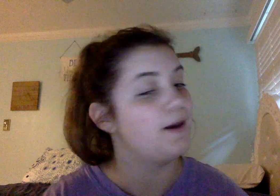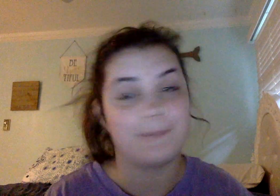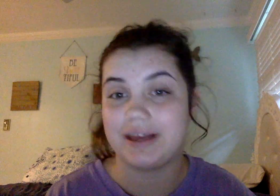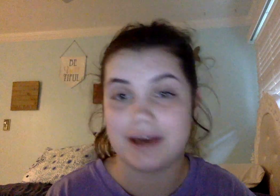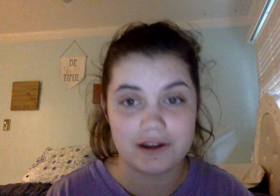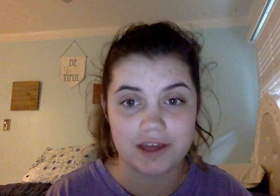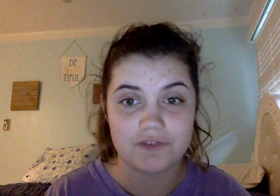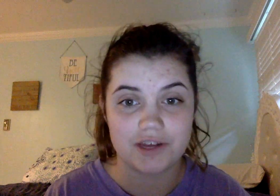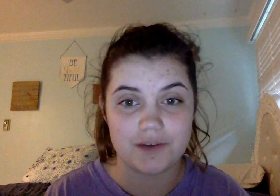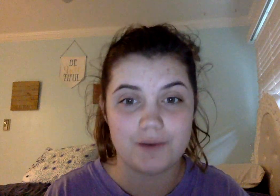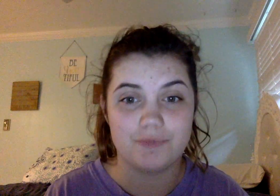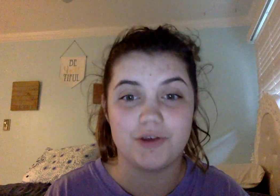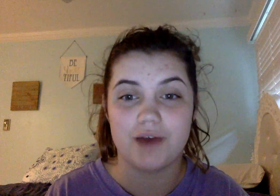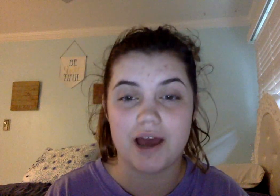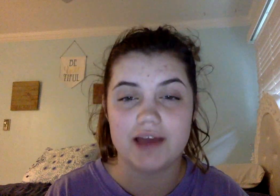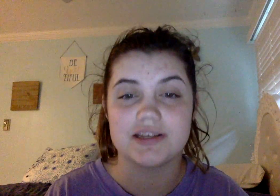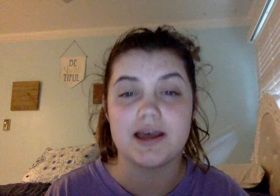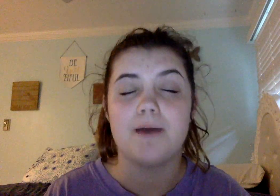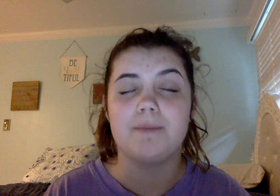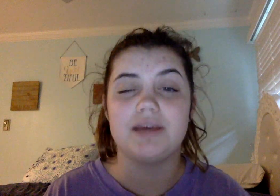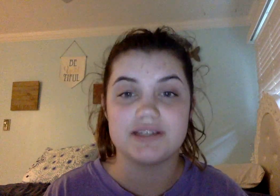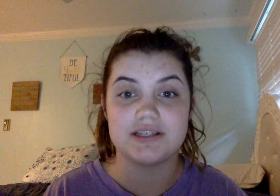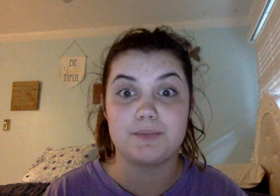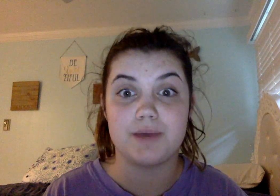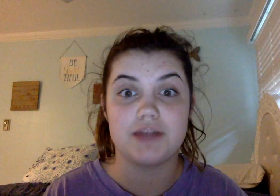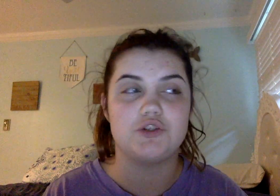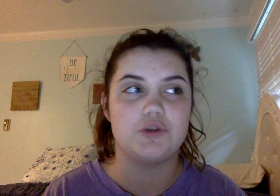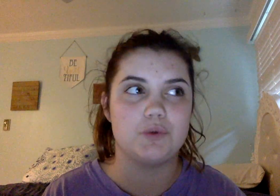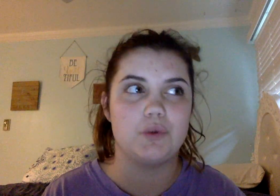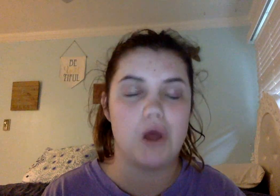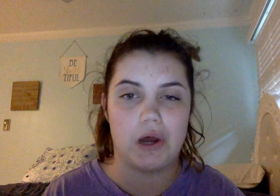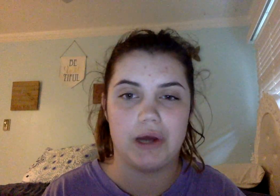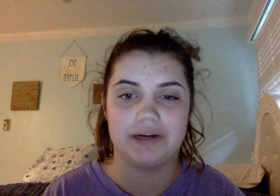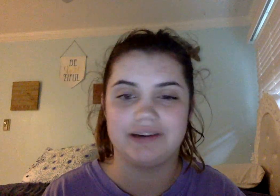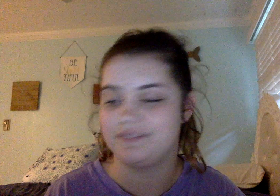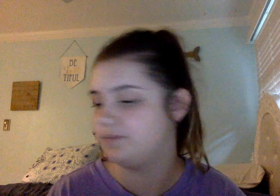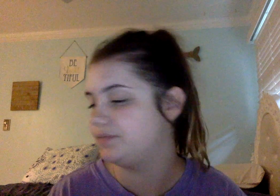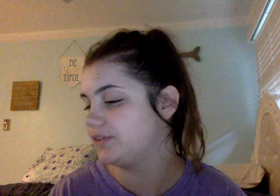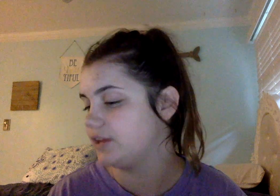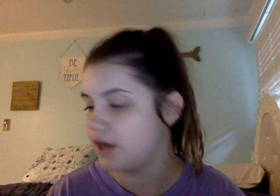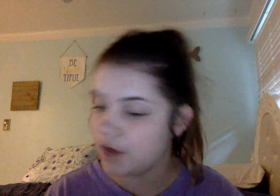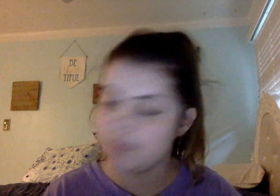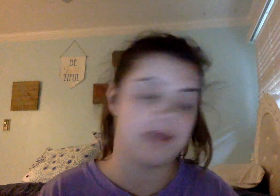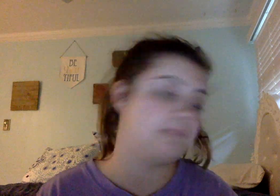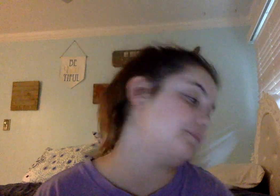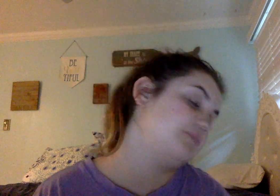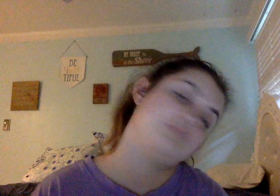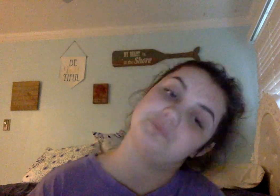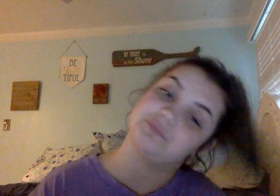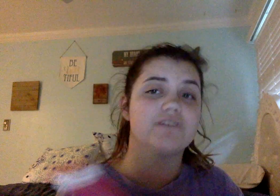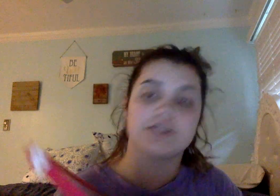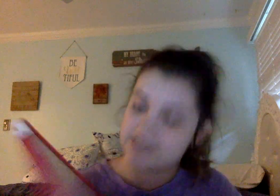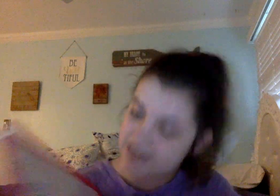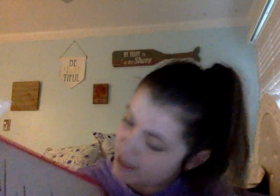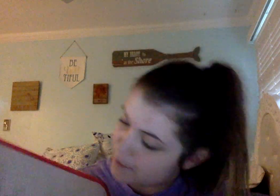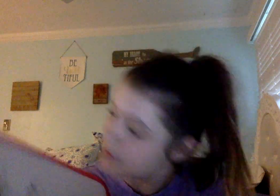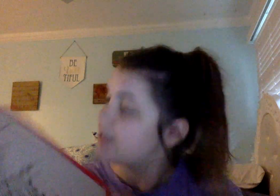But I gotta get a video up for you guys because it's been too long. Okay. Tip